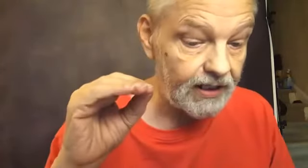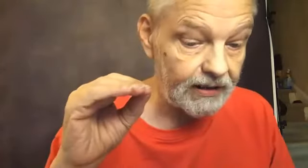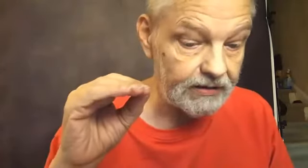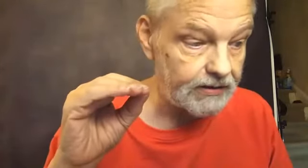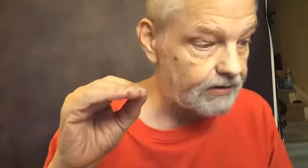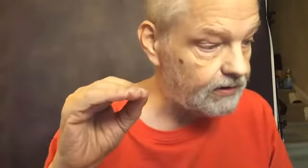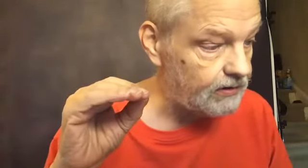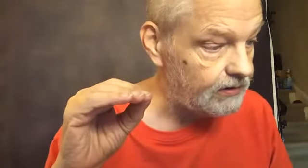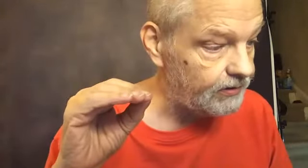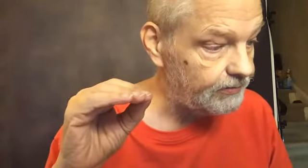things.